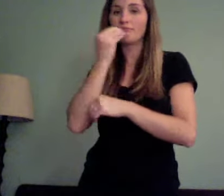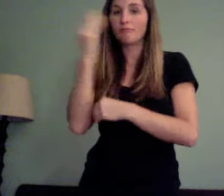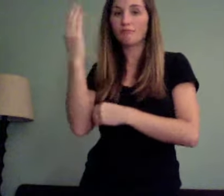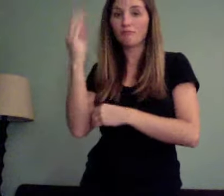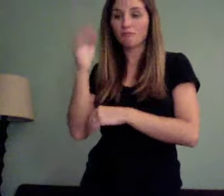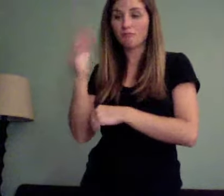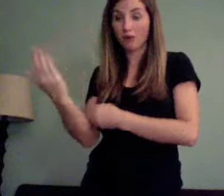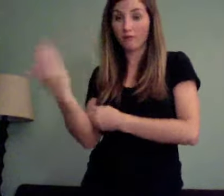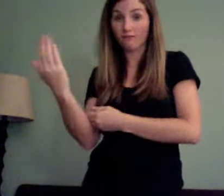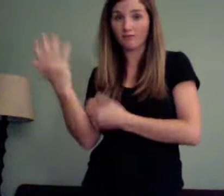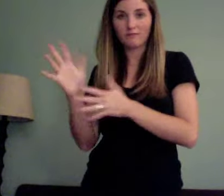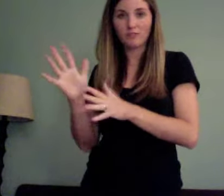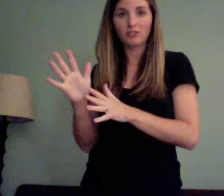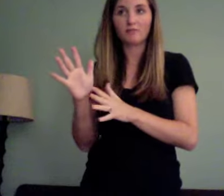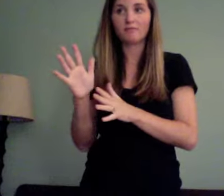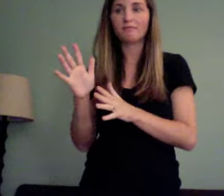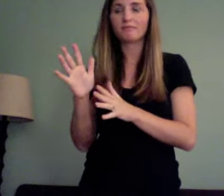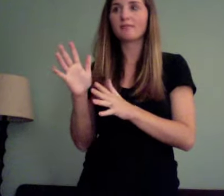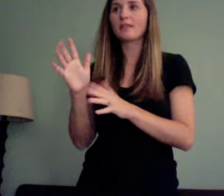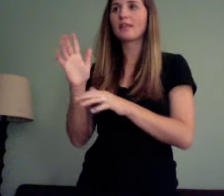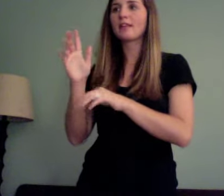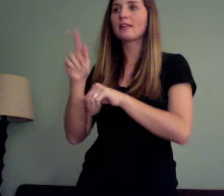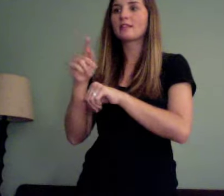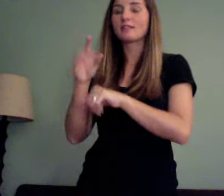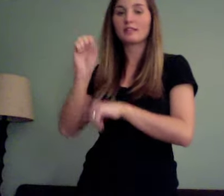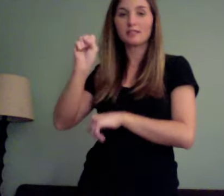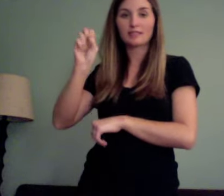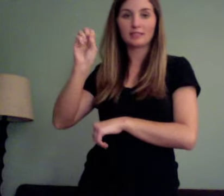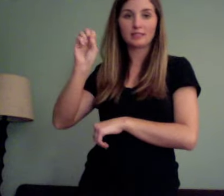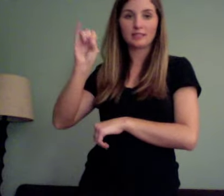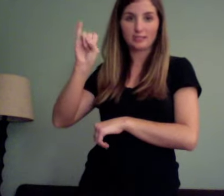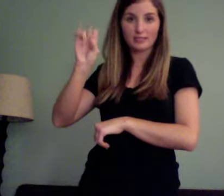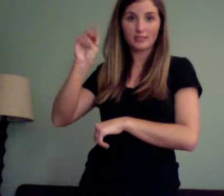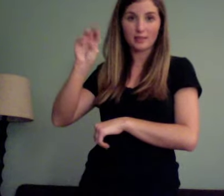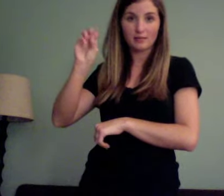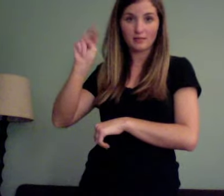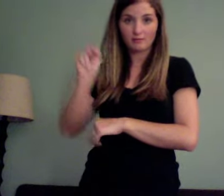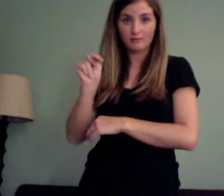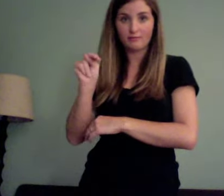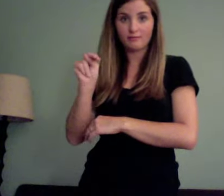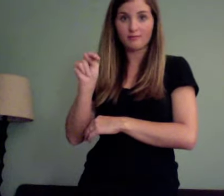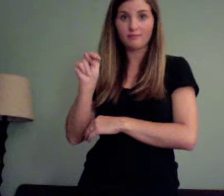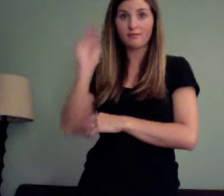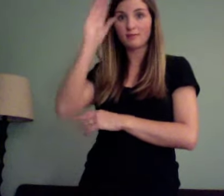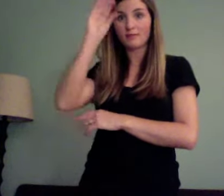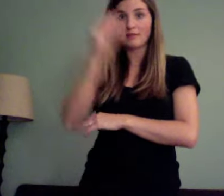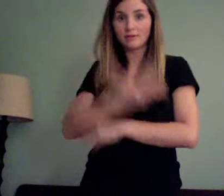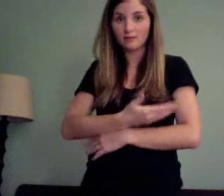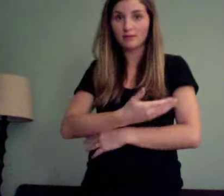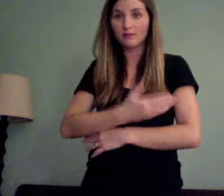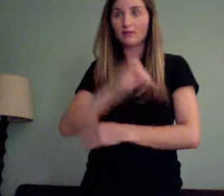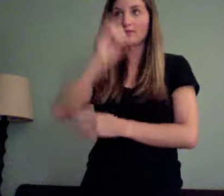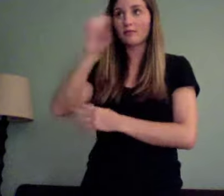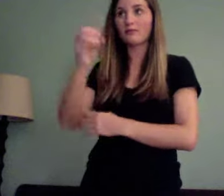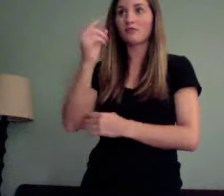here, Simon, son of John. I think it's incredible that he uses Simon's old name. Meaning he's saying, hey, Simon, son of John,